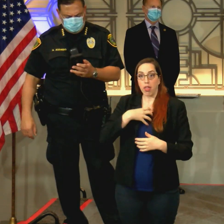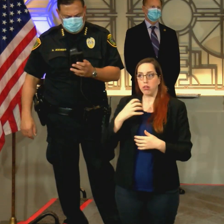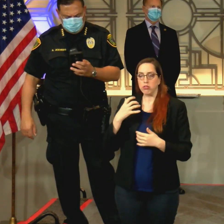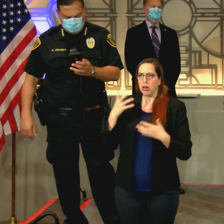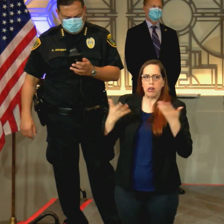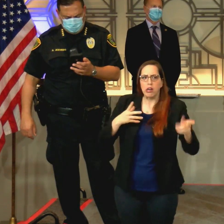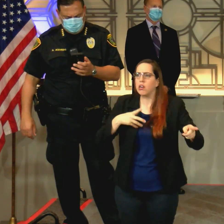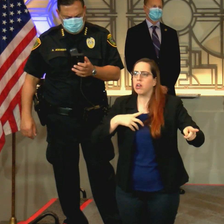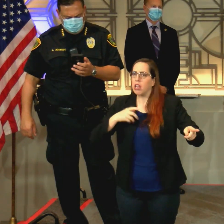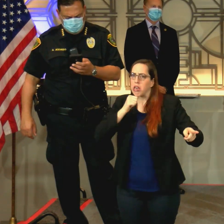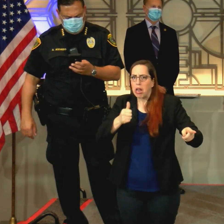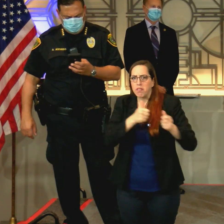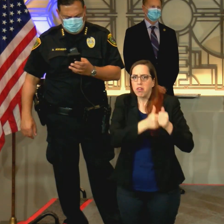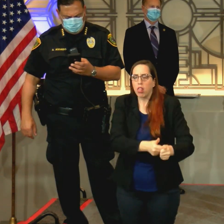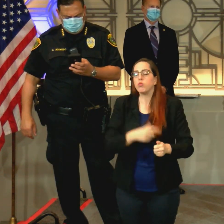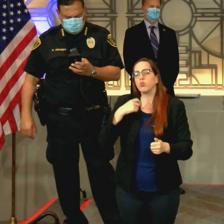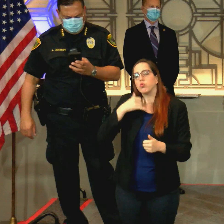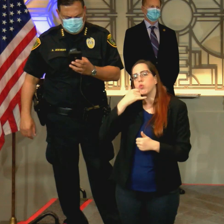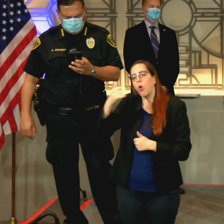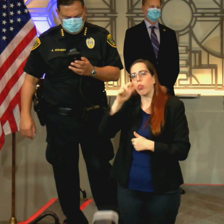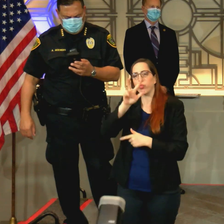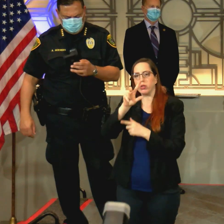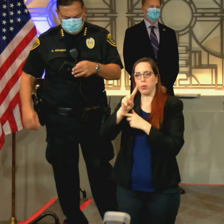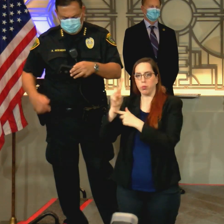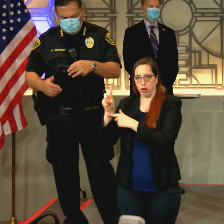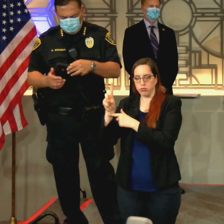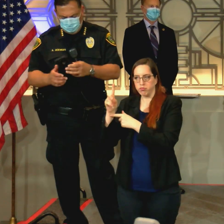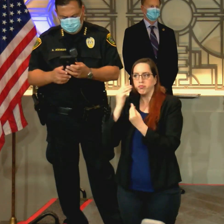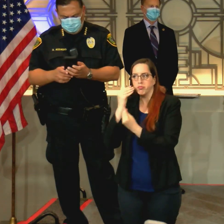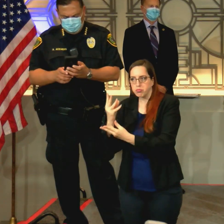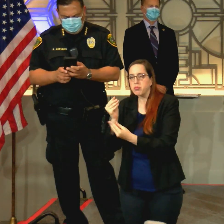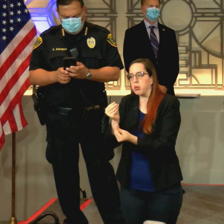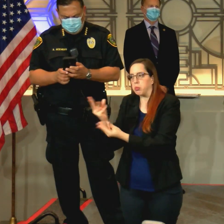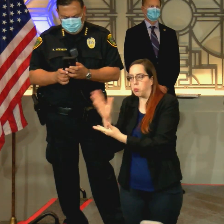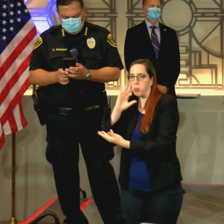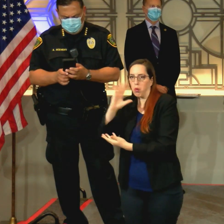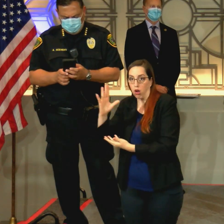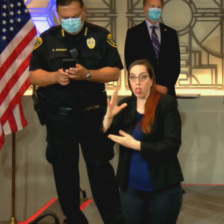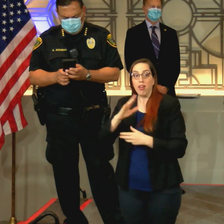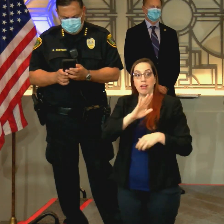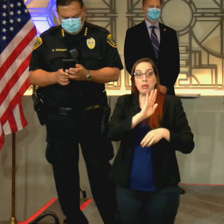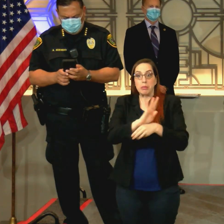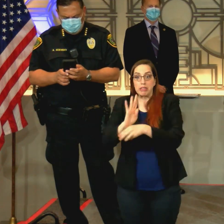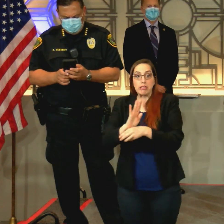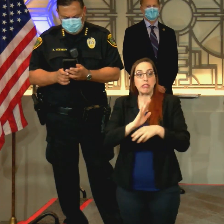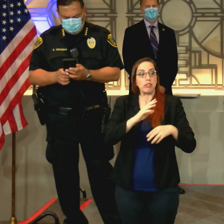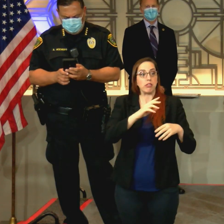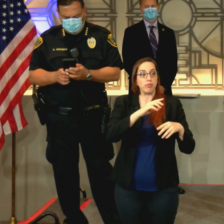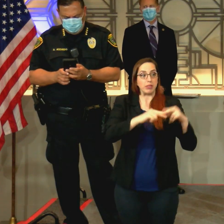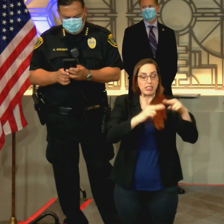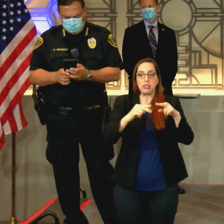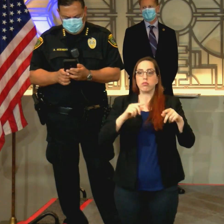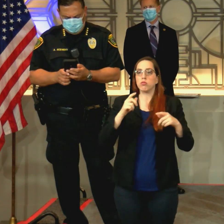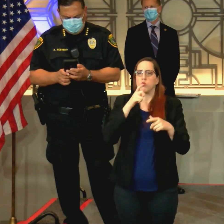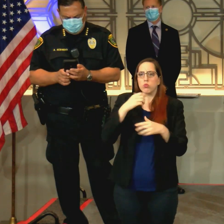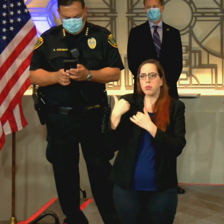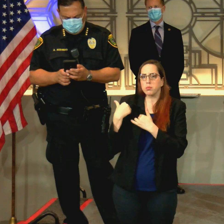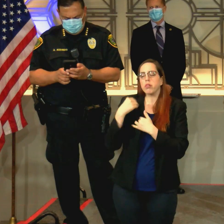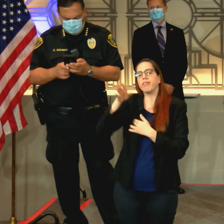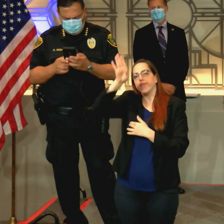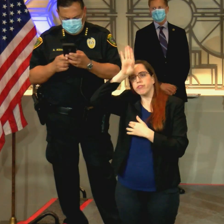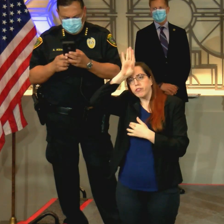311. They will be routed appropriately. The facilities, the structures are the responsibility of the Houston Fire Department, and